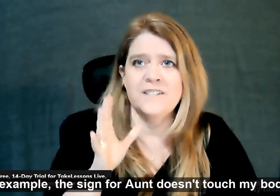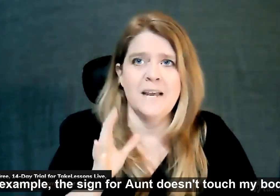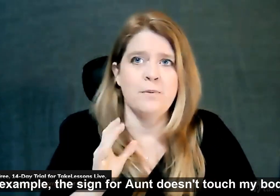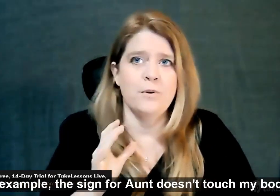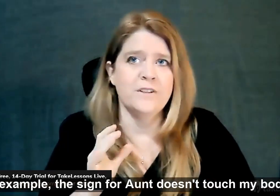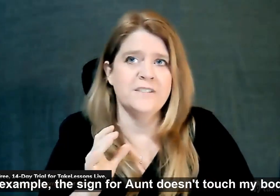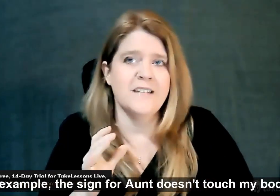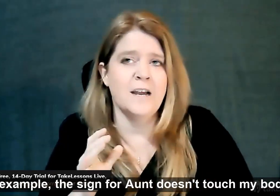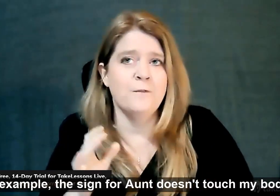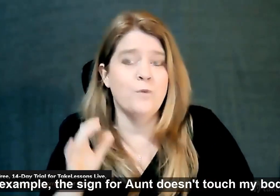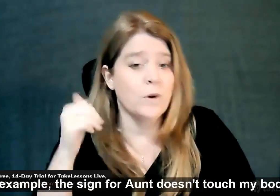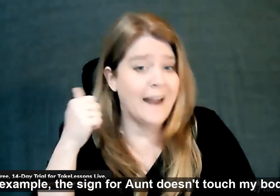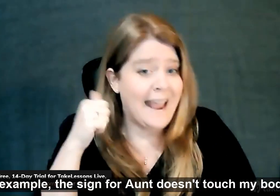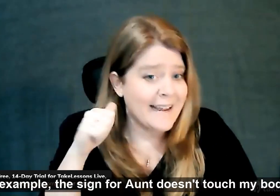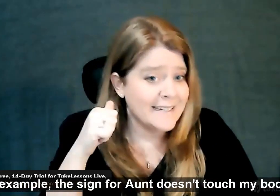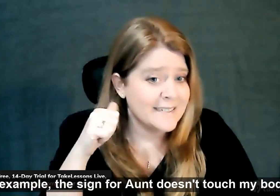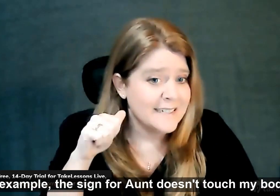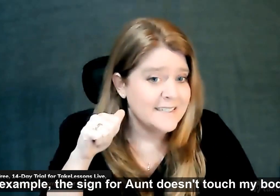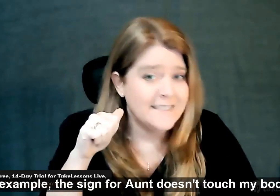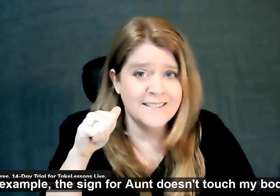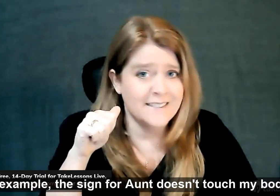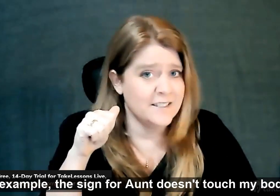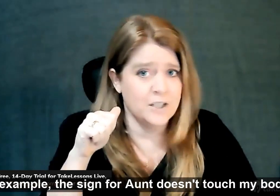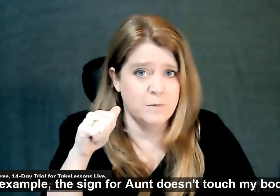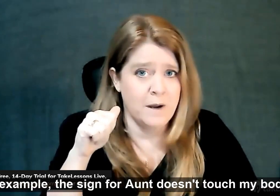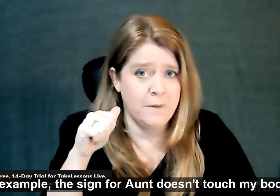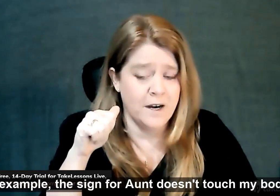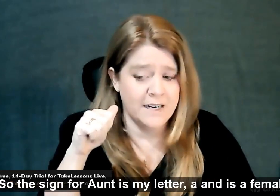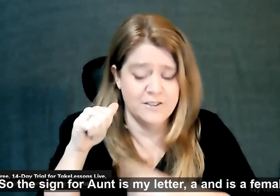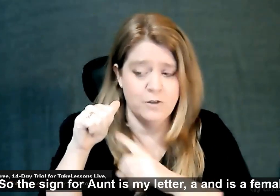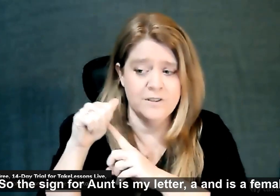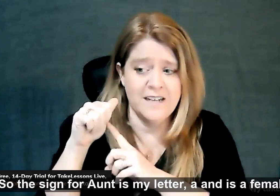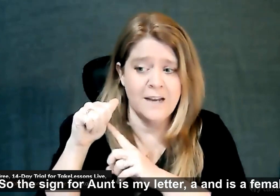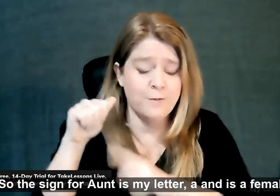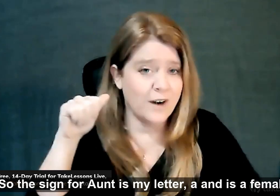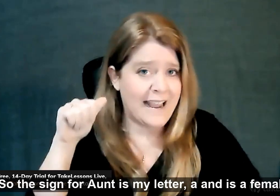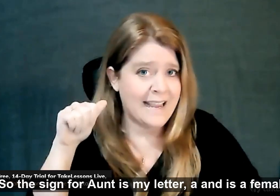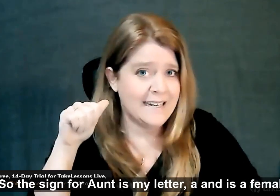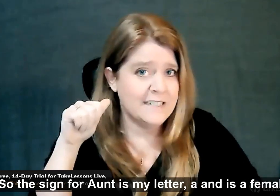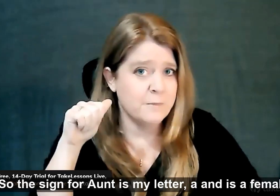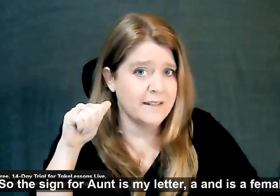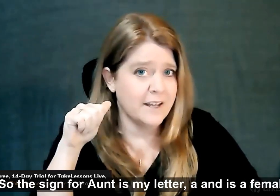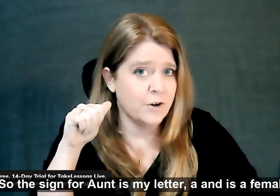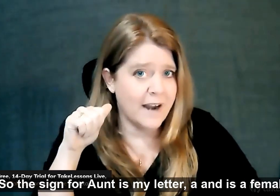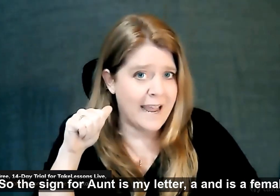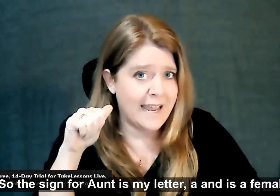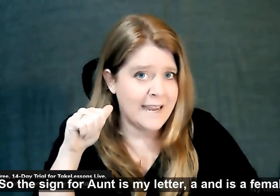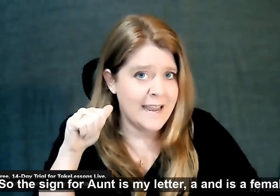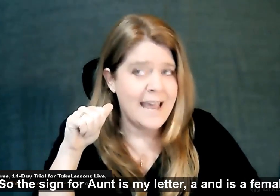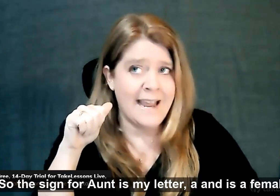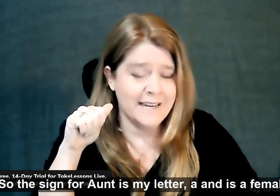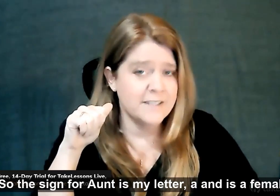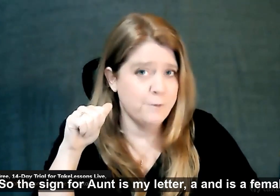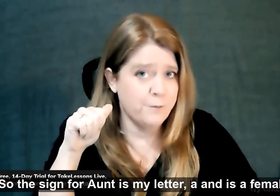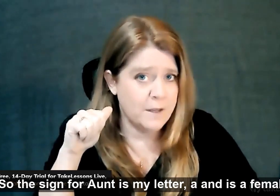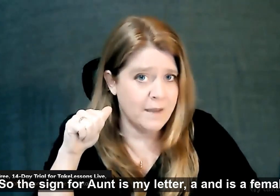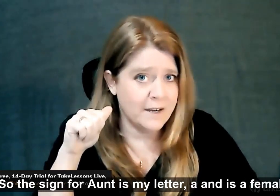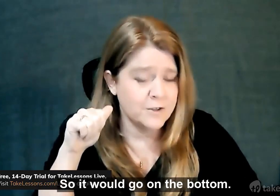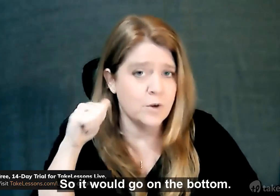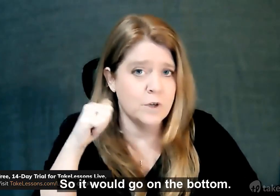example, the sign for aunt doesn't touch my body. So the sign for aunt is my letter A. Aunt is a female, so it would go on